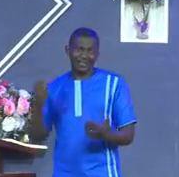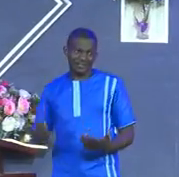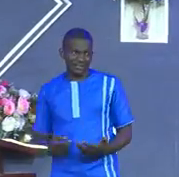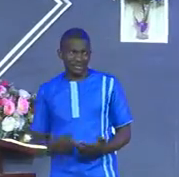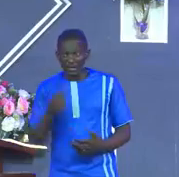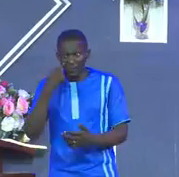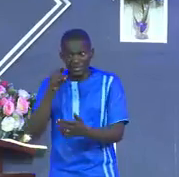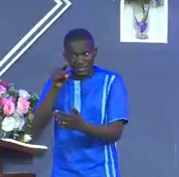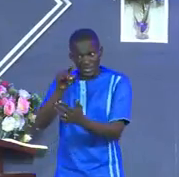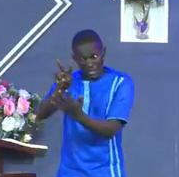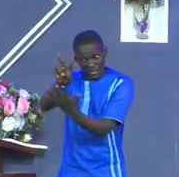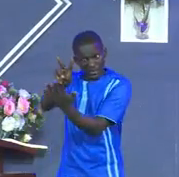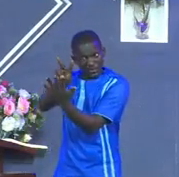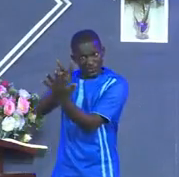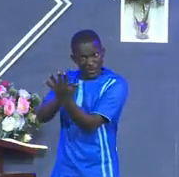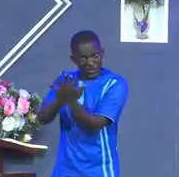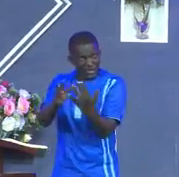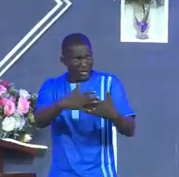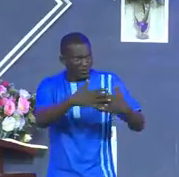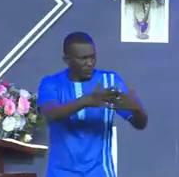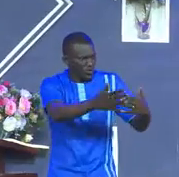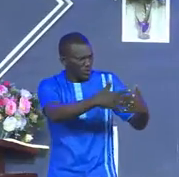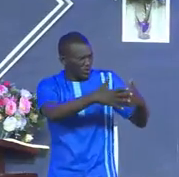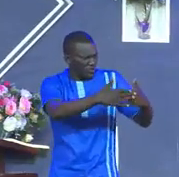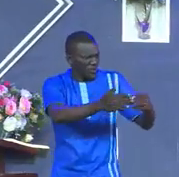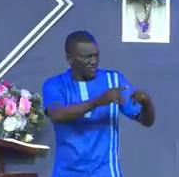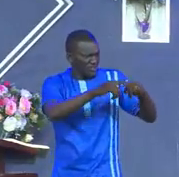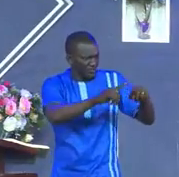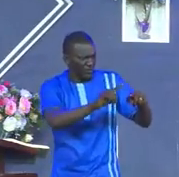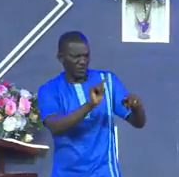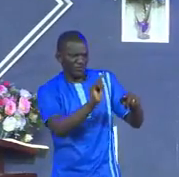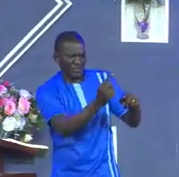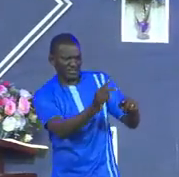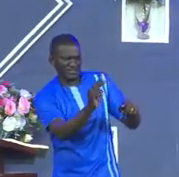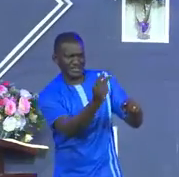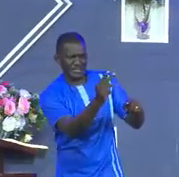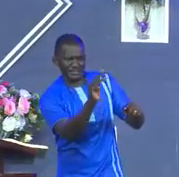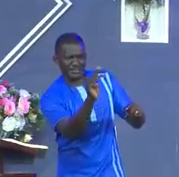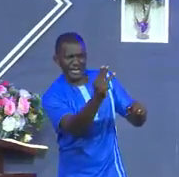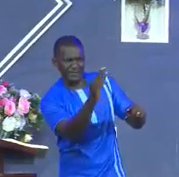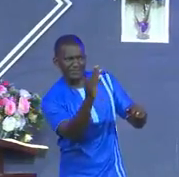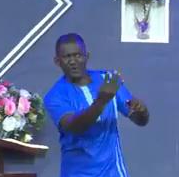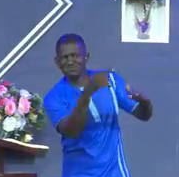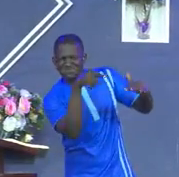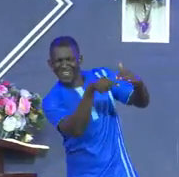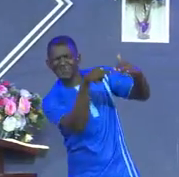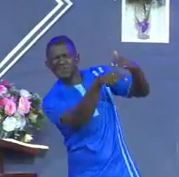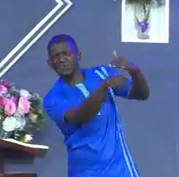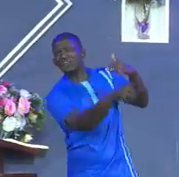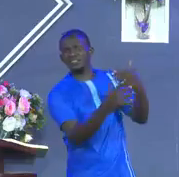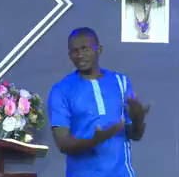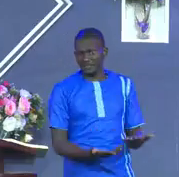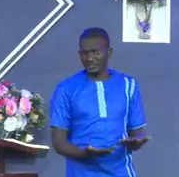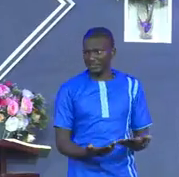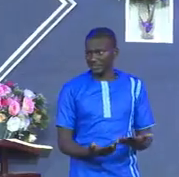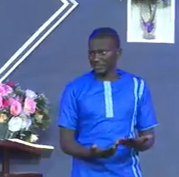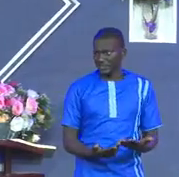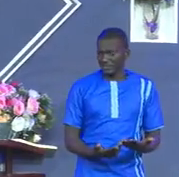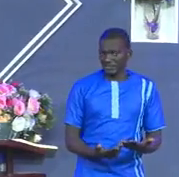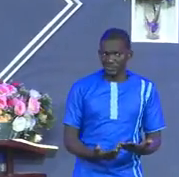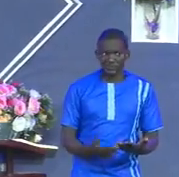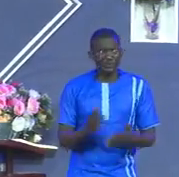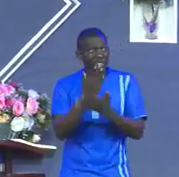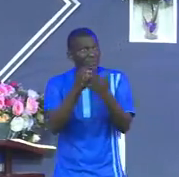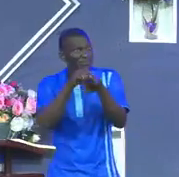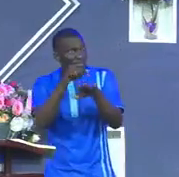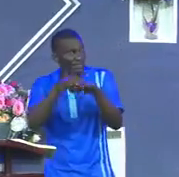waaliwo ziwankaaki ez'enjawulo. For we saw in the scripture there were various gates. Ebera y'ebintu Satani byalowooza n'aga nti kati wano mukutte.